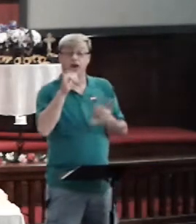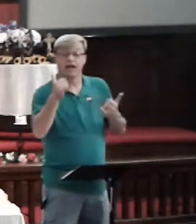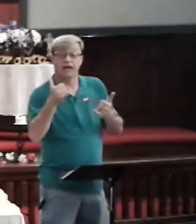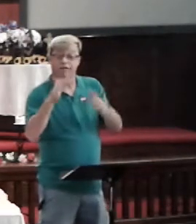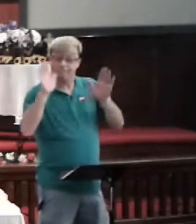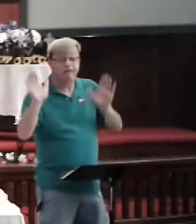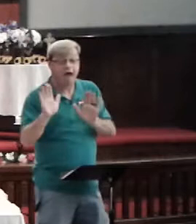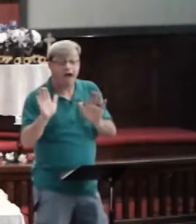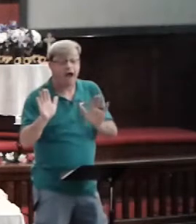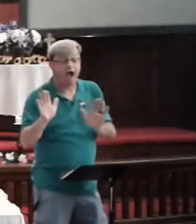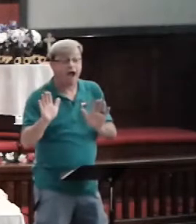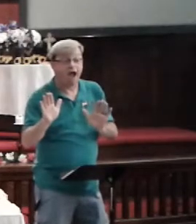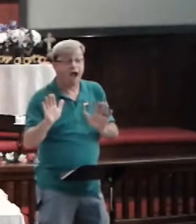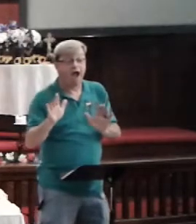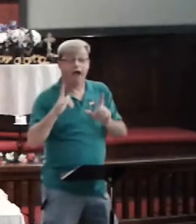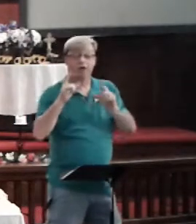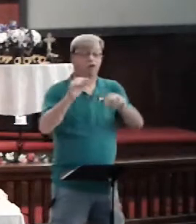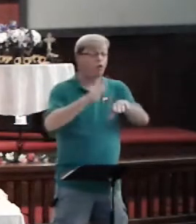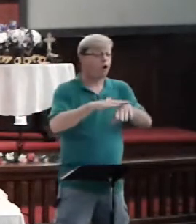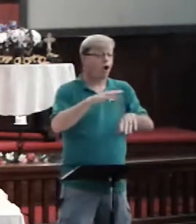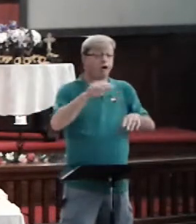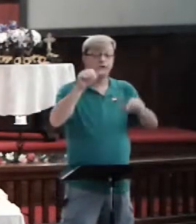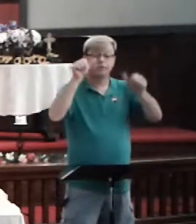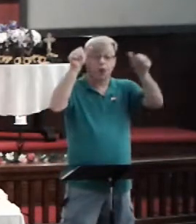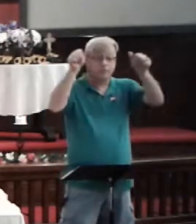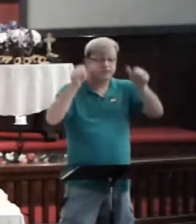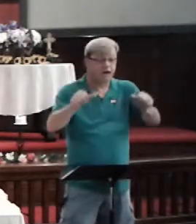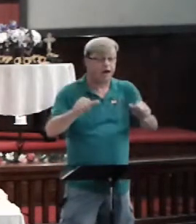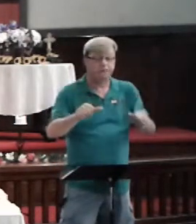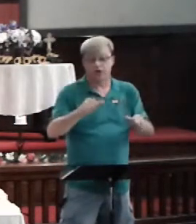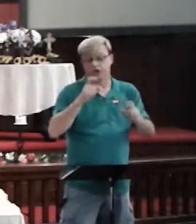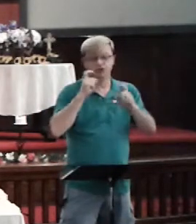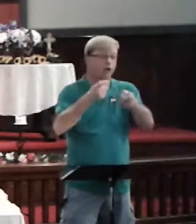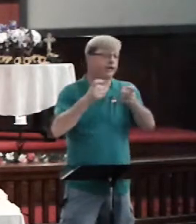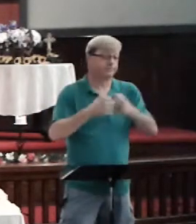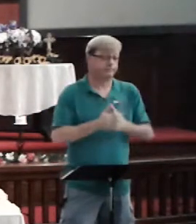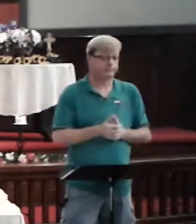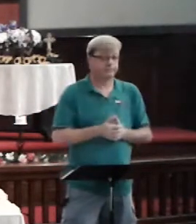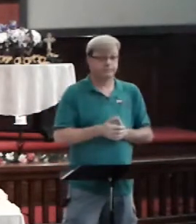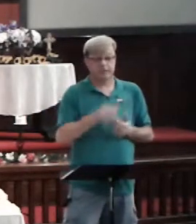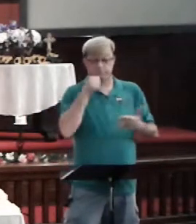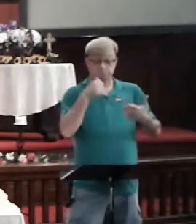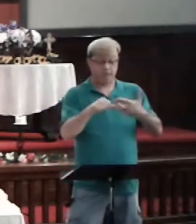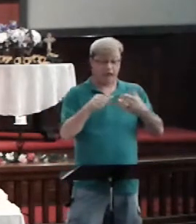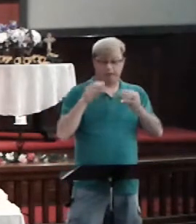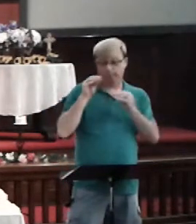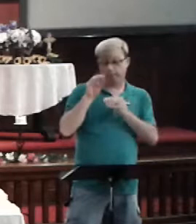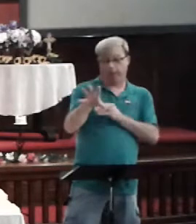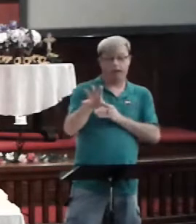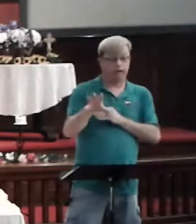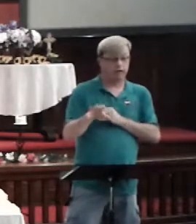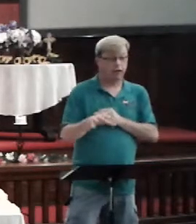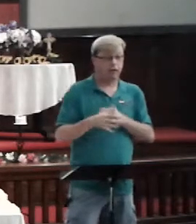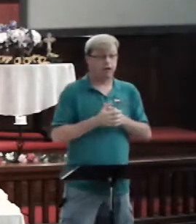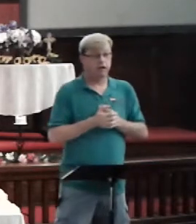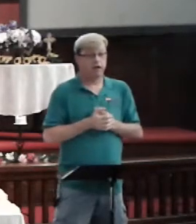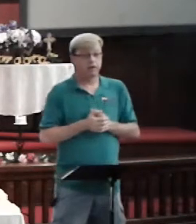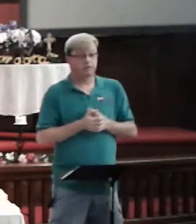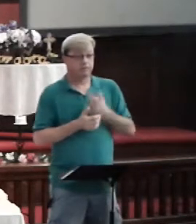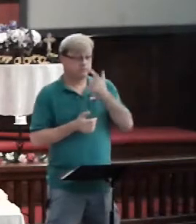some Sunday, go on the website, ding, donate, mail it to us, 806 Jamison